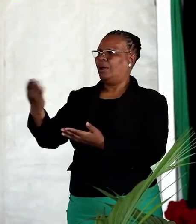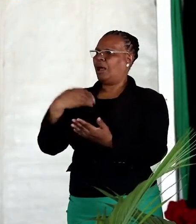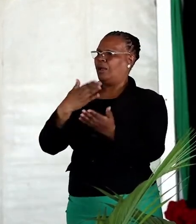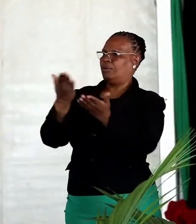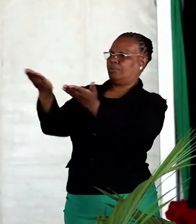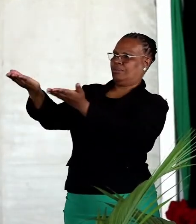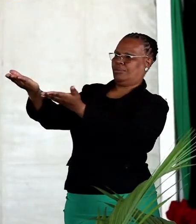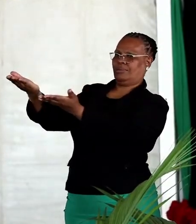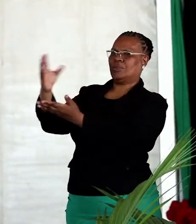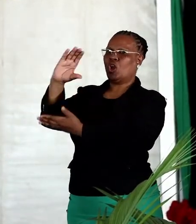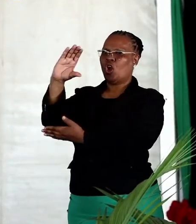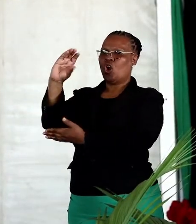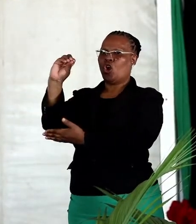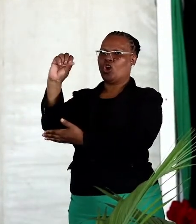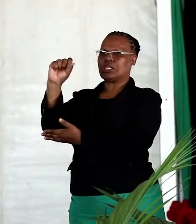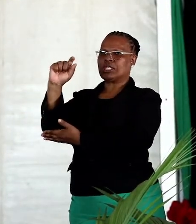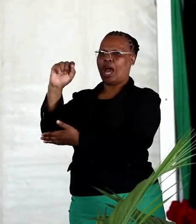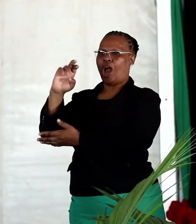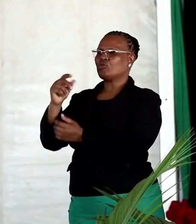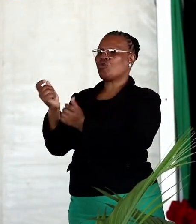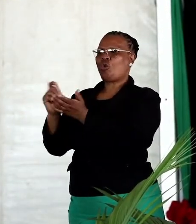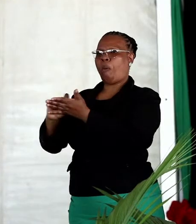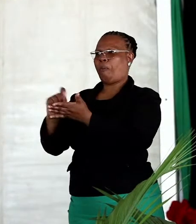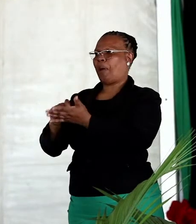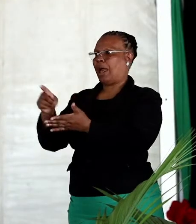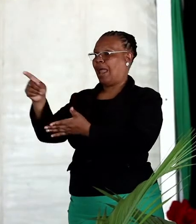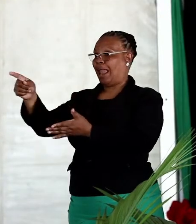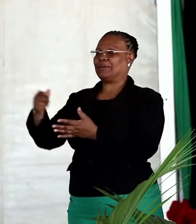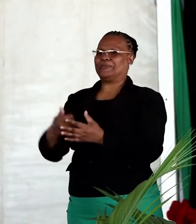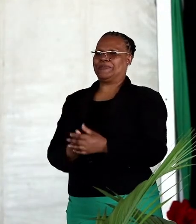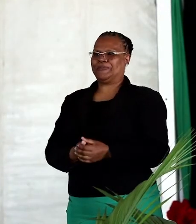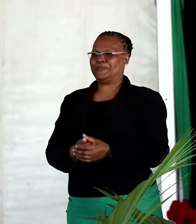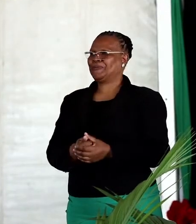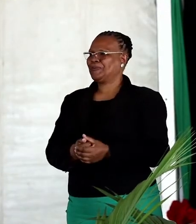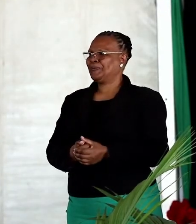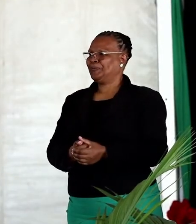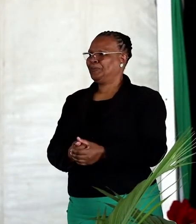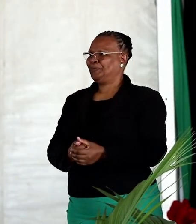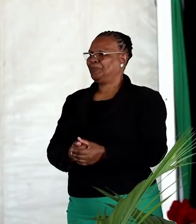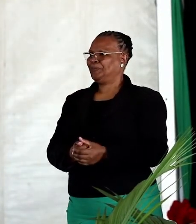Oh, nanko ke unobhala.